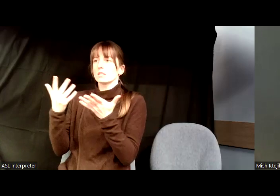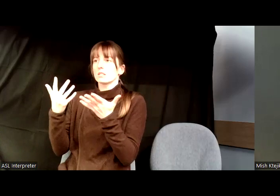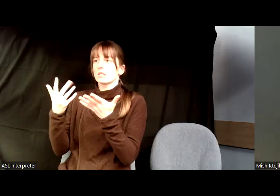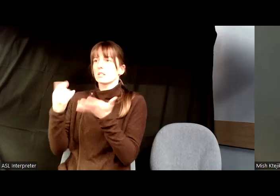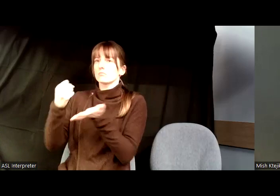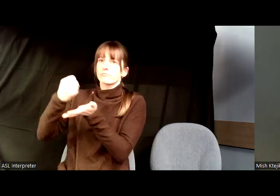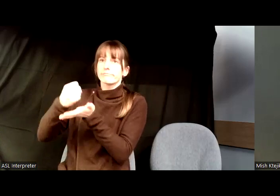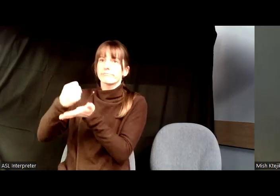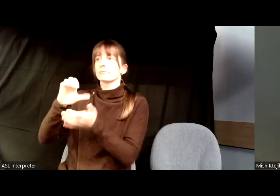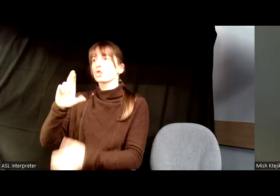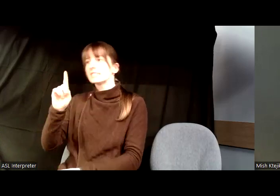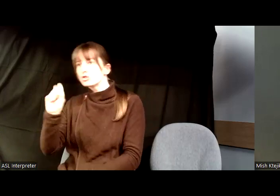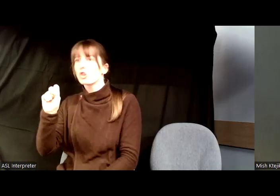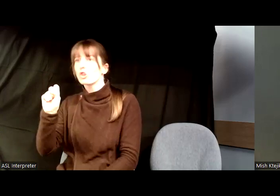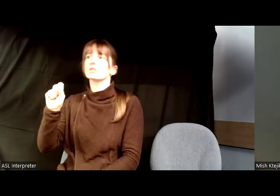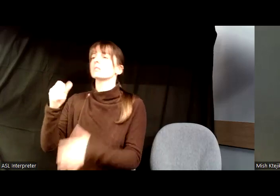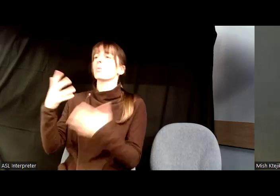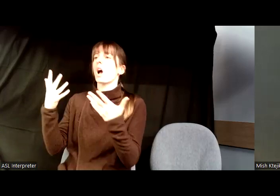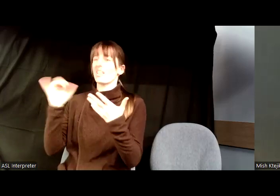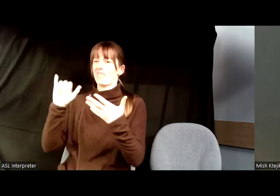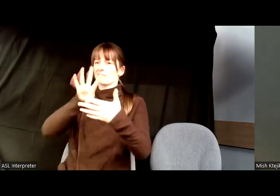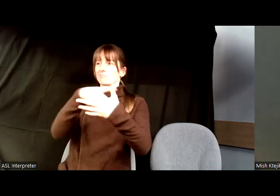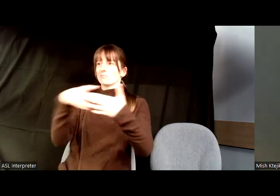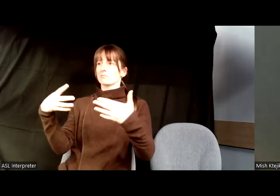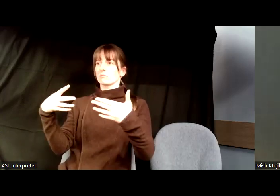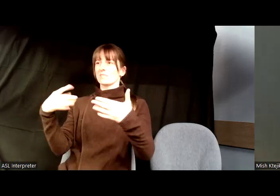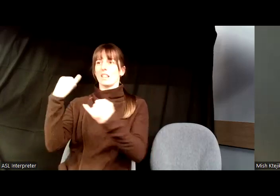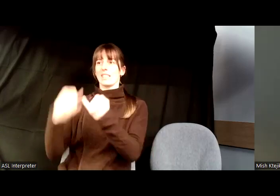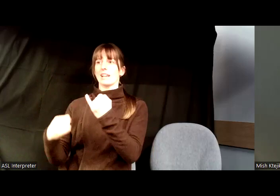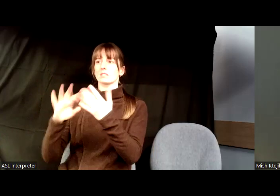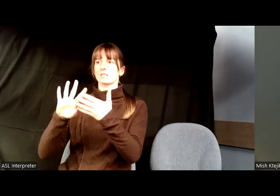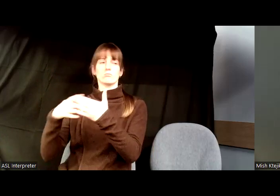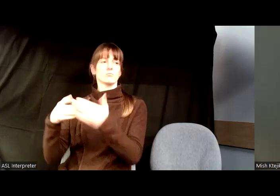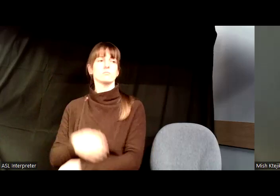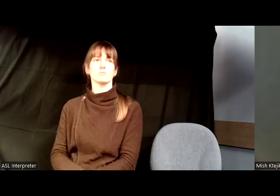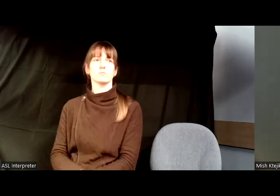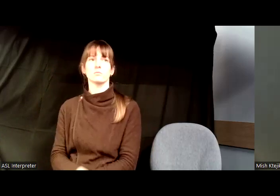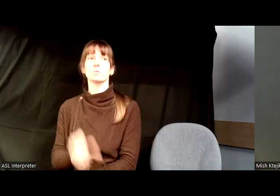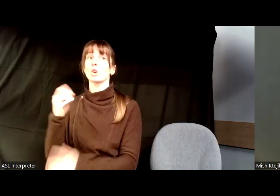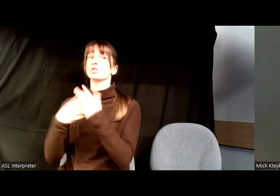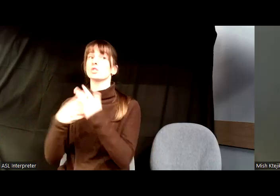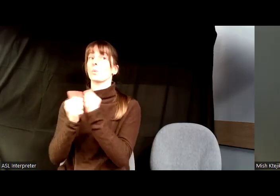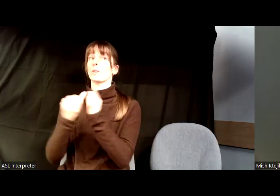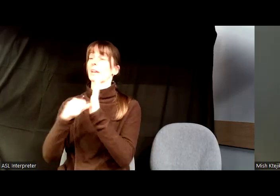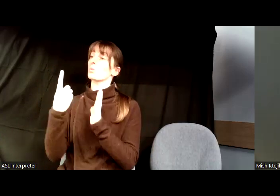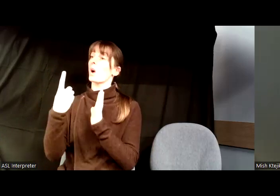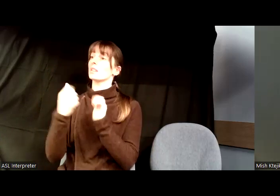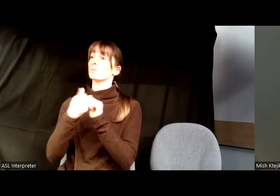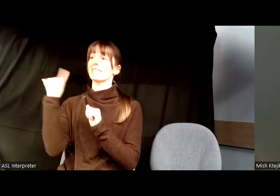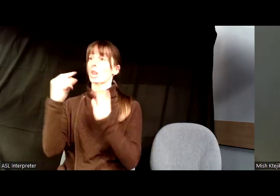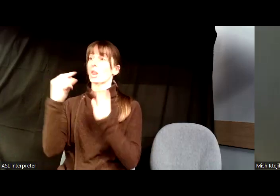That's the key. So we want to just start on page 1